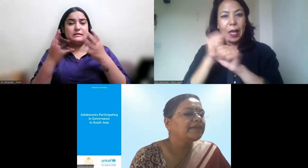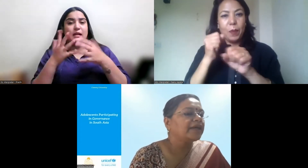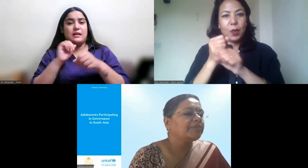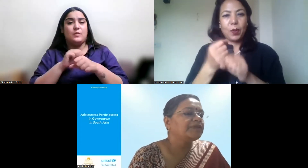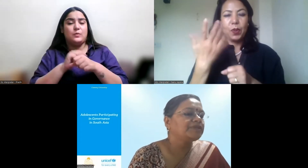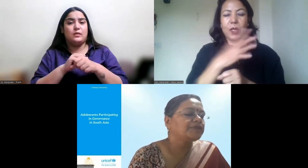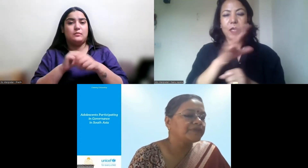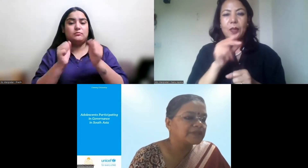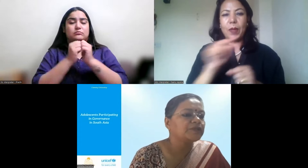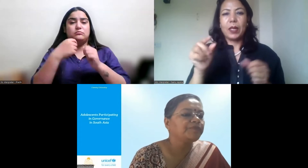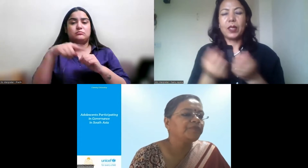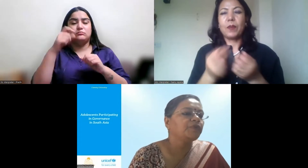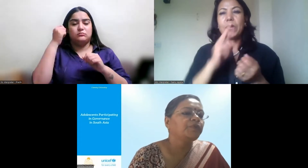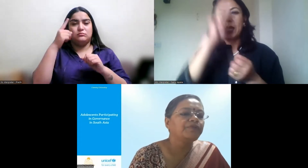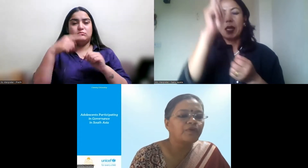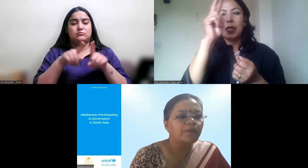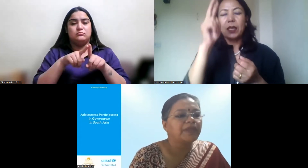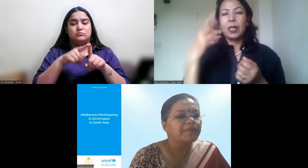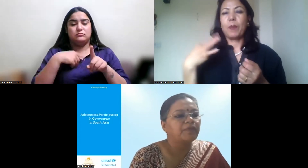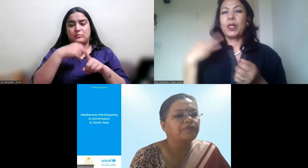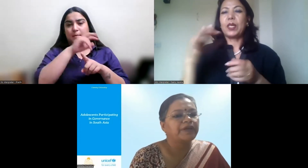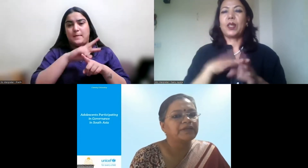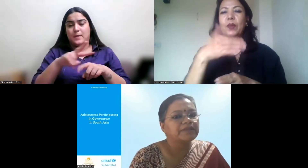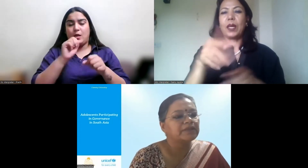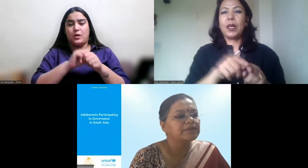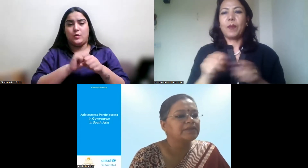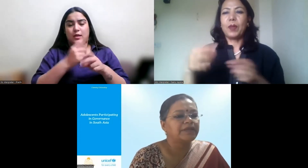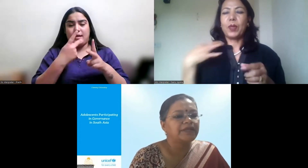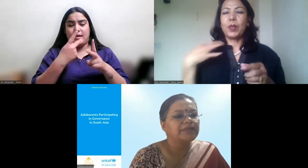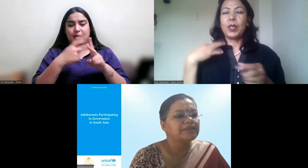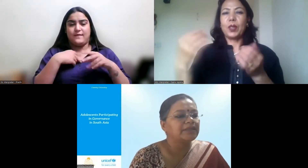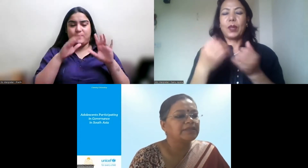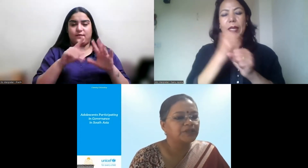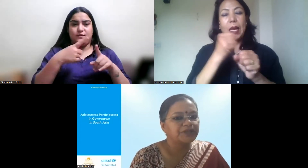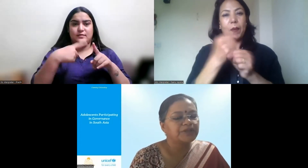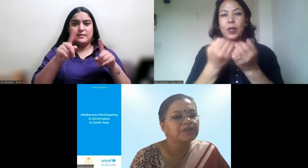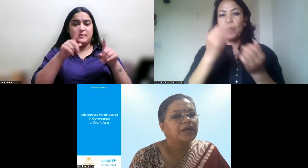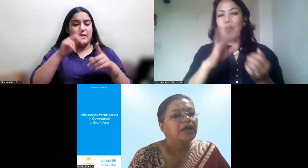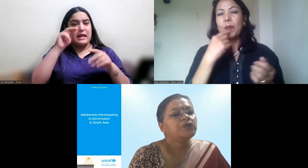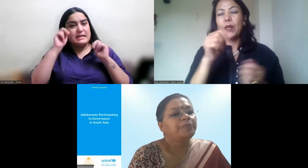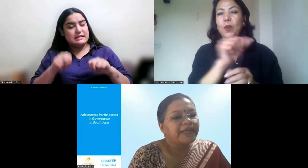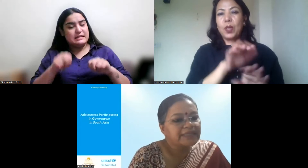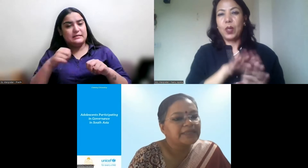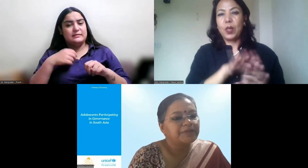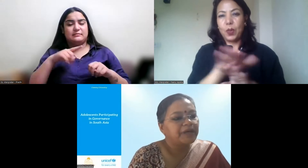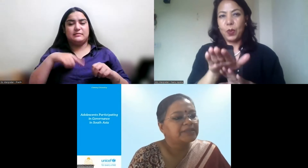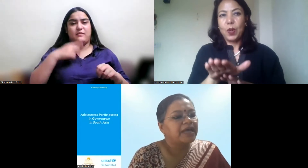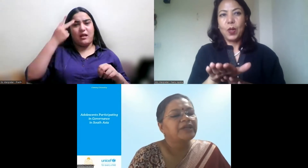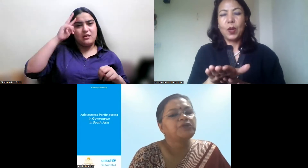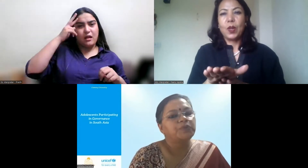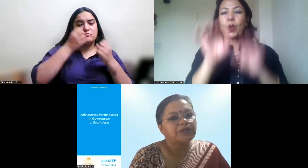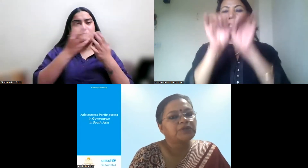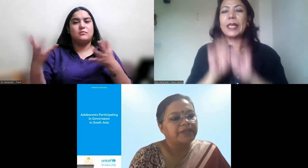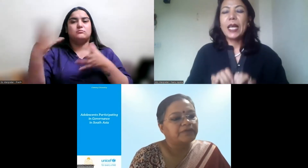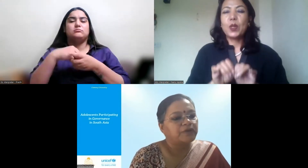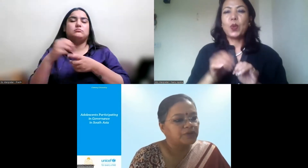and the administrative system to inform them of their concerns, their needs, and their suggestions, to place their demands, and